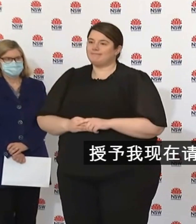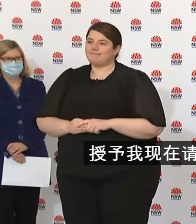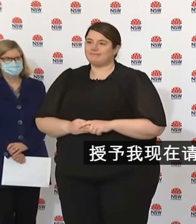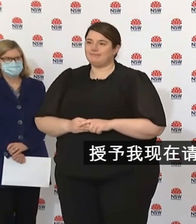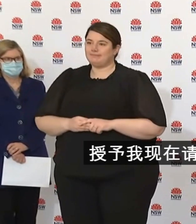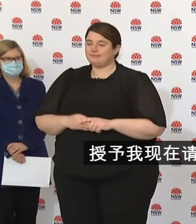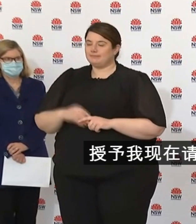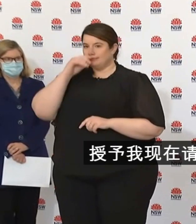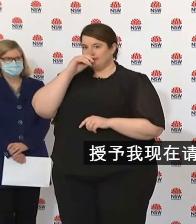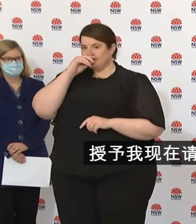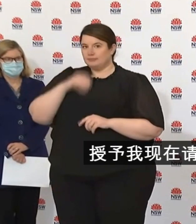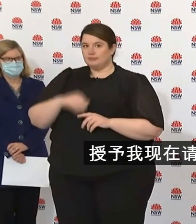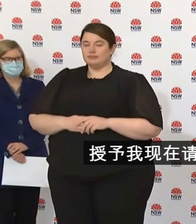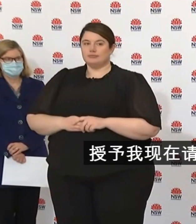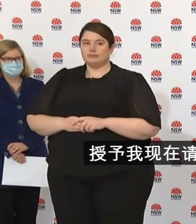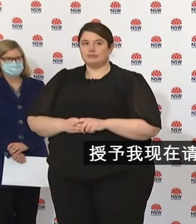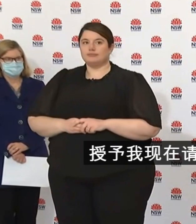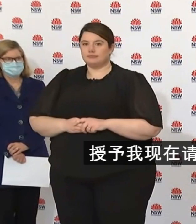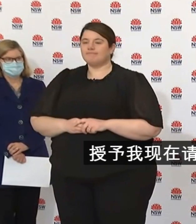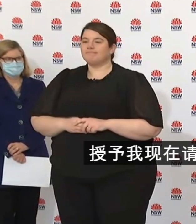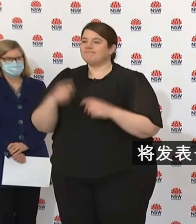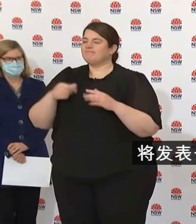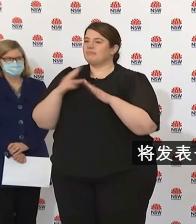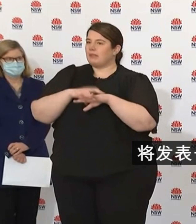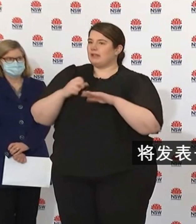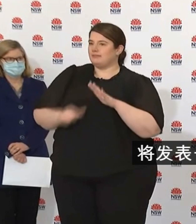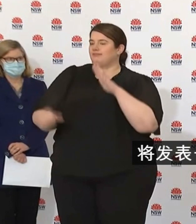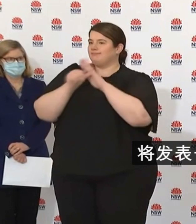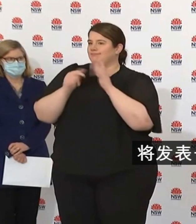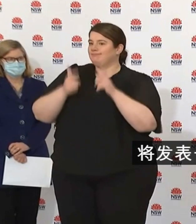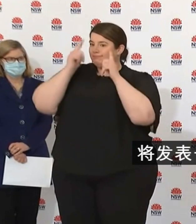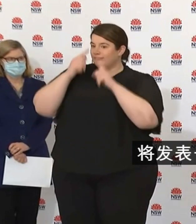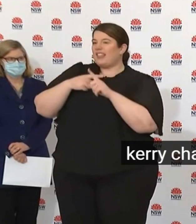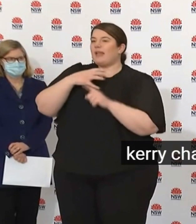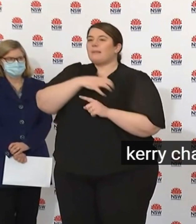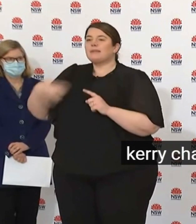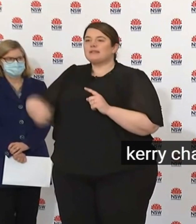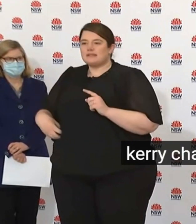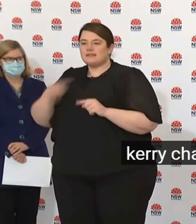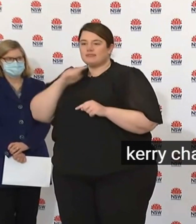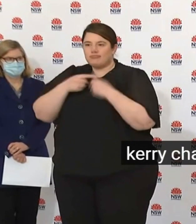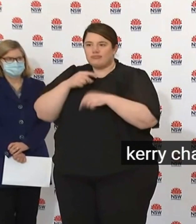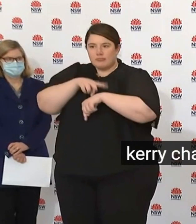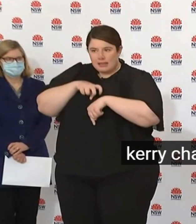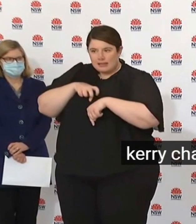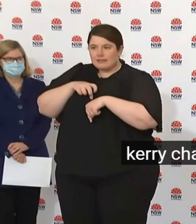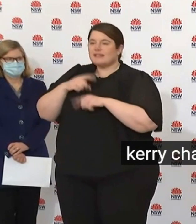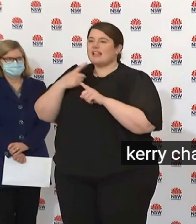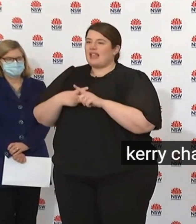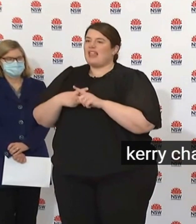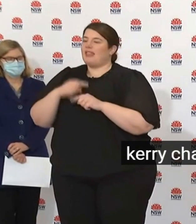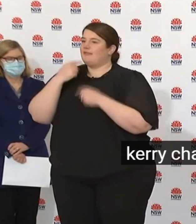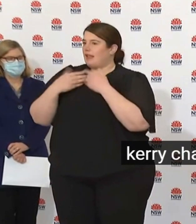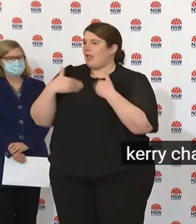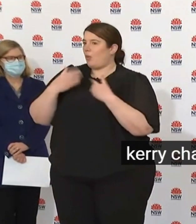now ask Commissioner Fuller to make his comments. Minister Elliott will make some comments, and then obviously Dr Kerry Chant will provide a health update. Thank